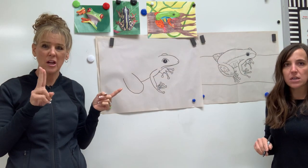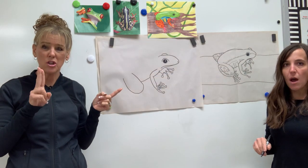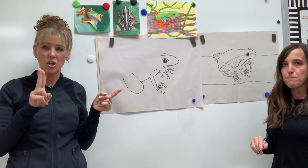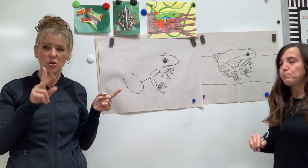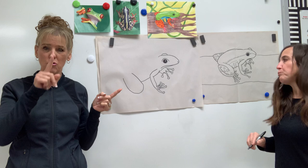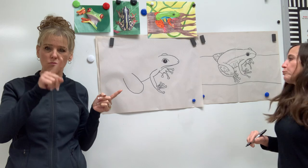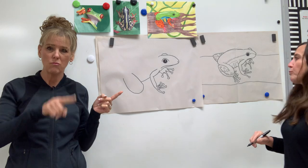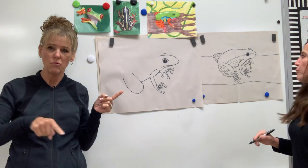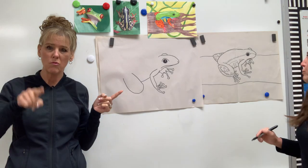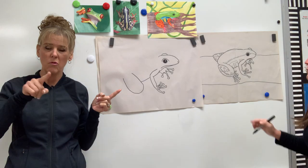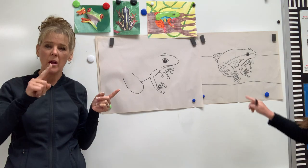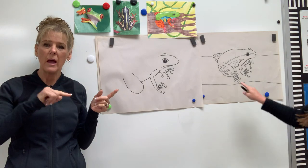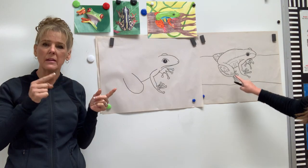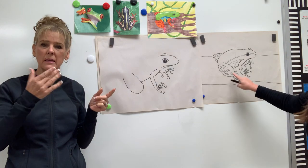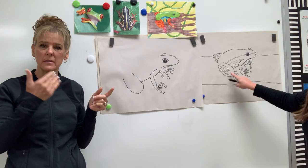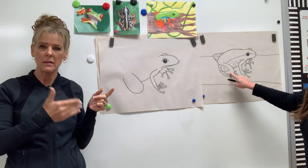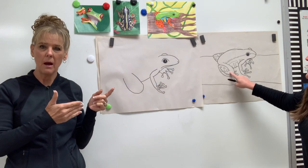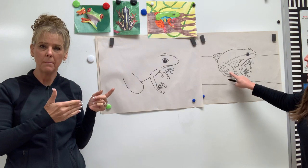and then stop.